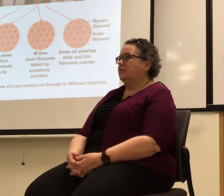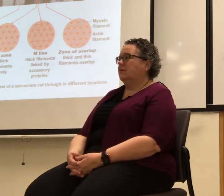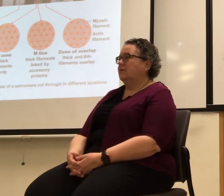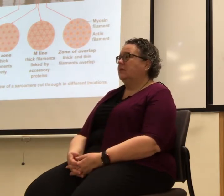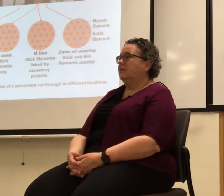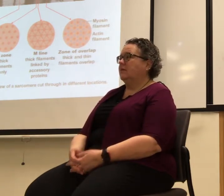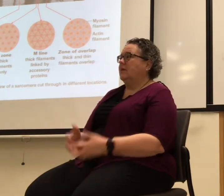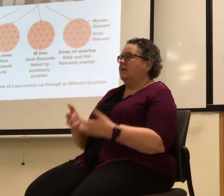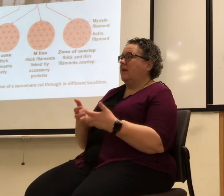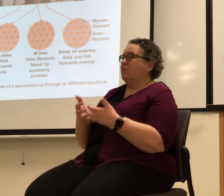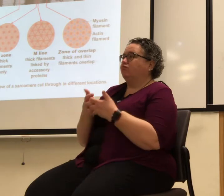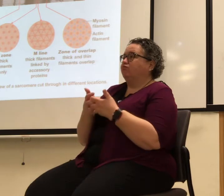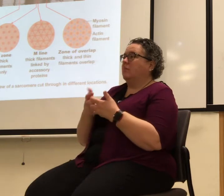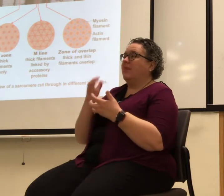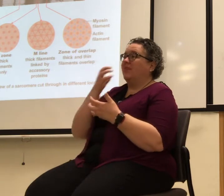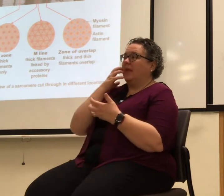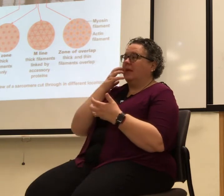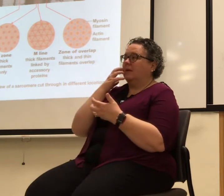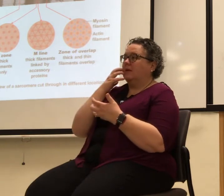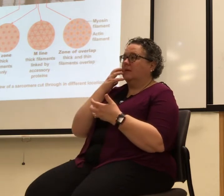thick filaments.